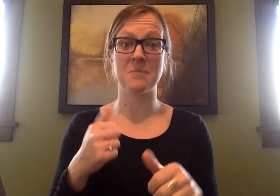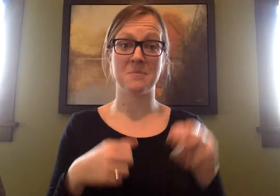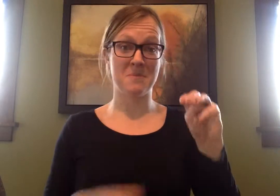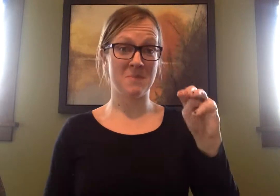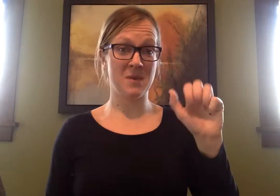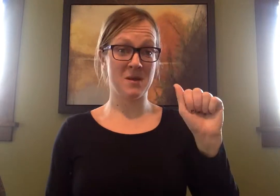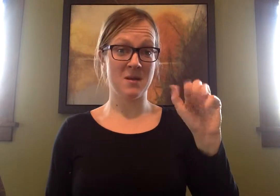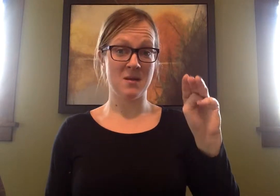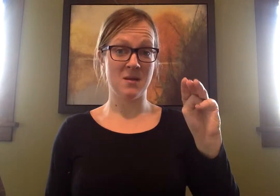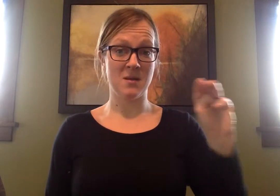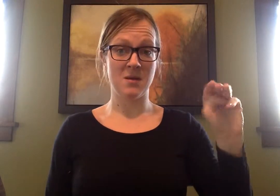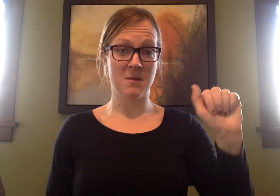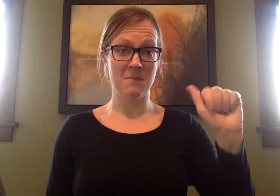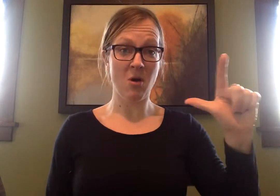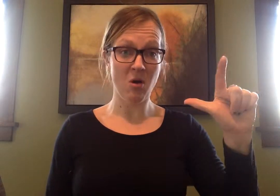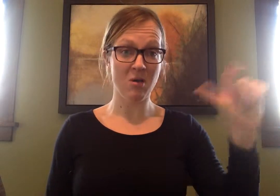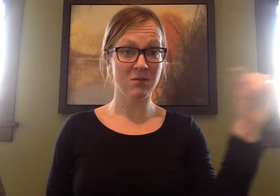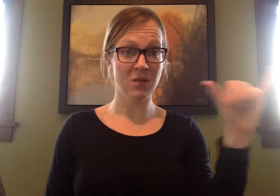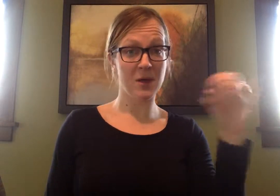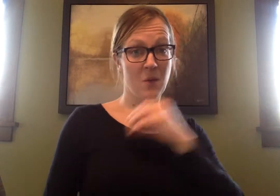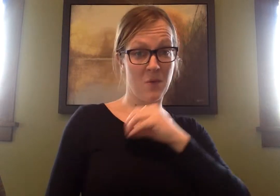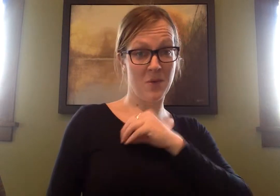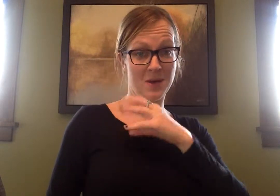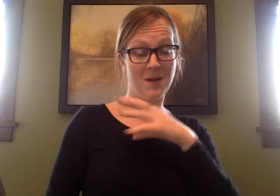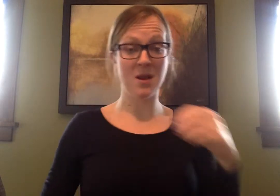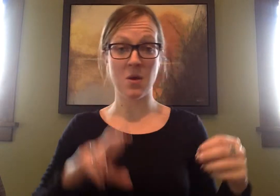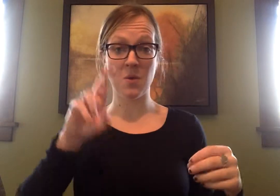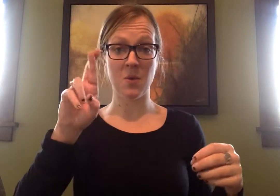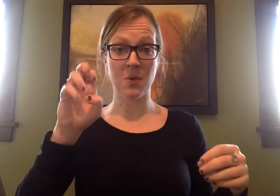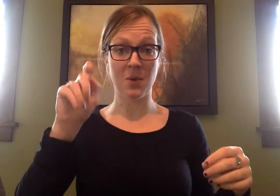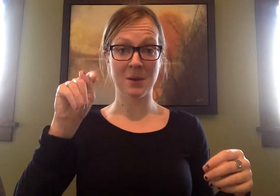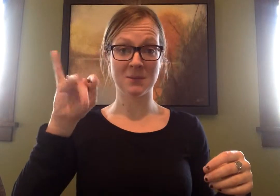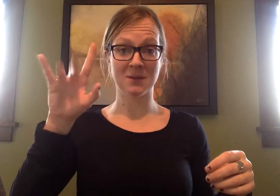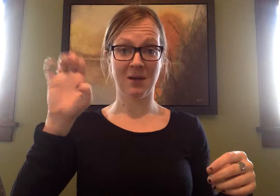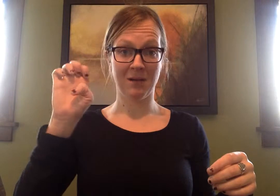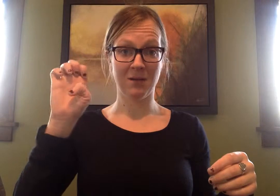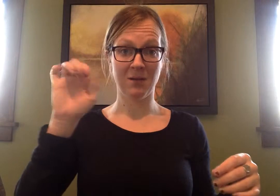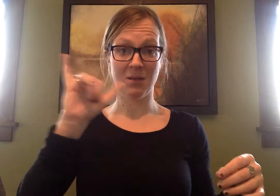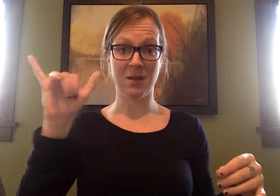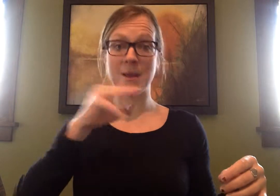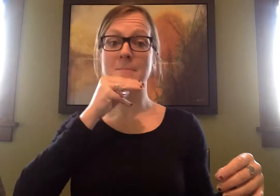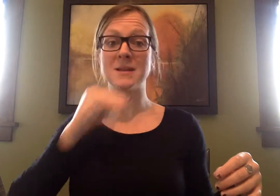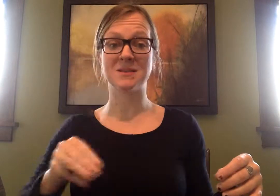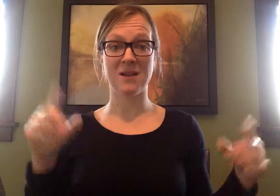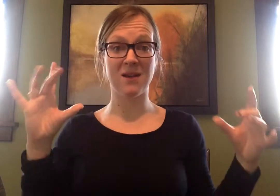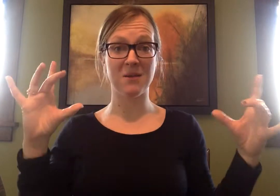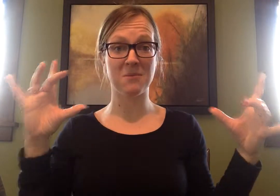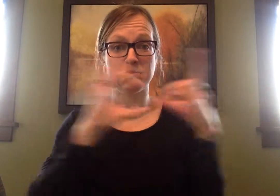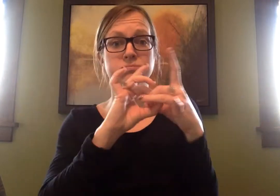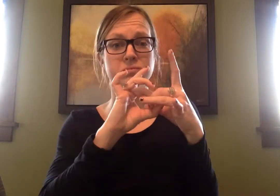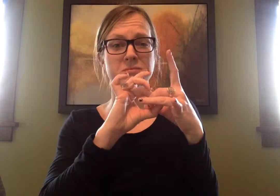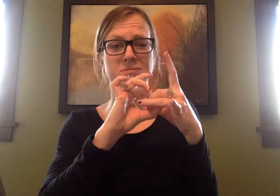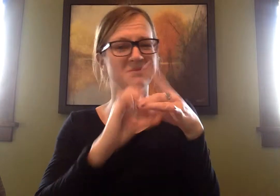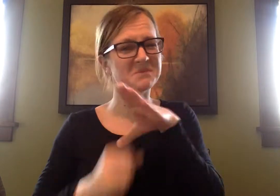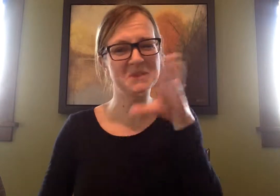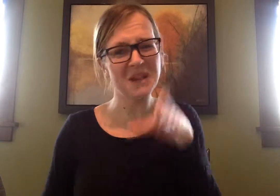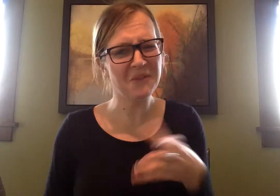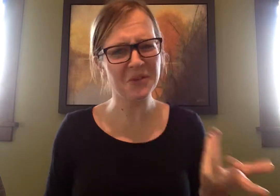a mammal such as Owen and a reptile such as Mzee forming such a strong bond.